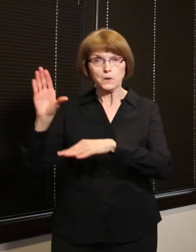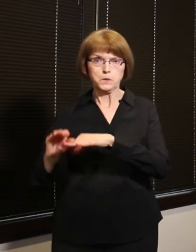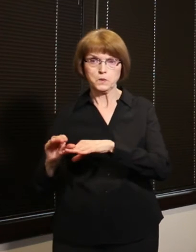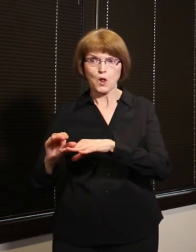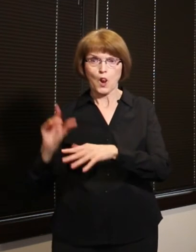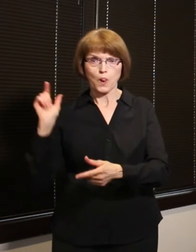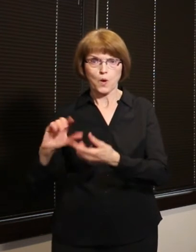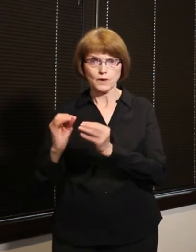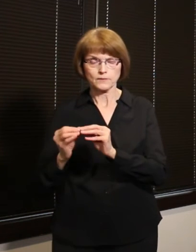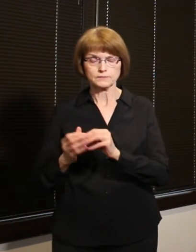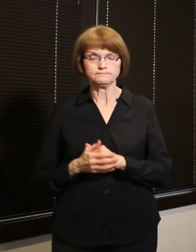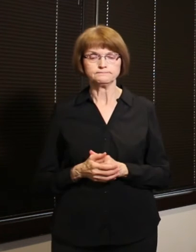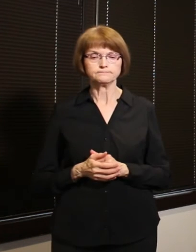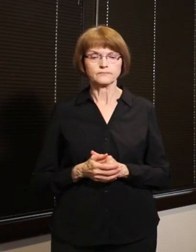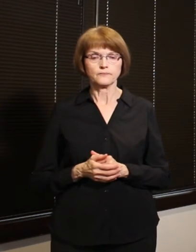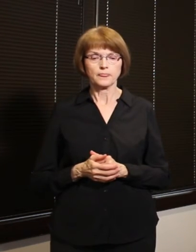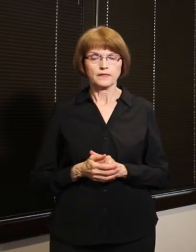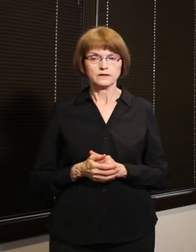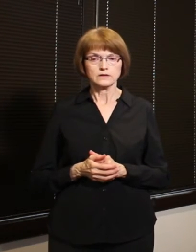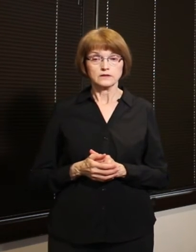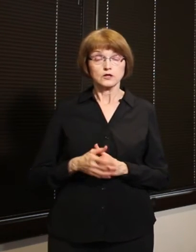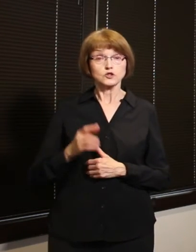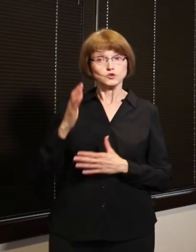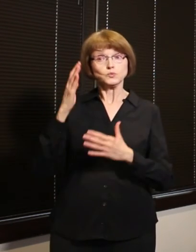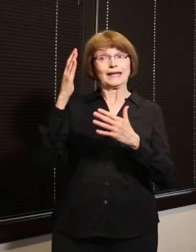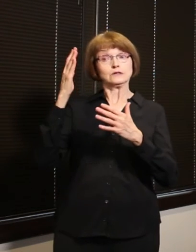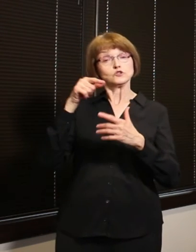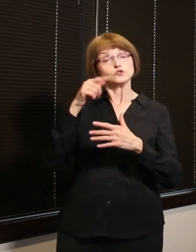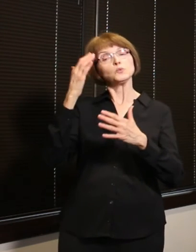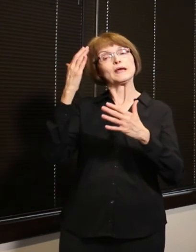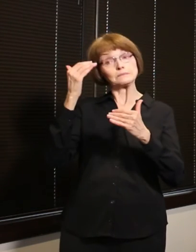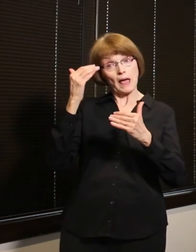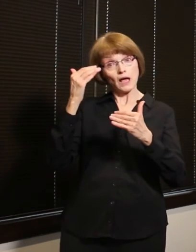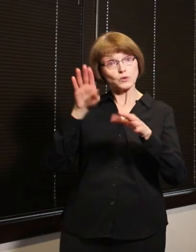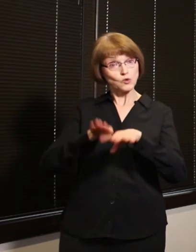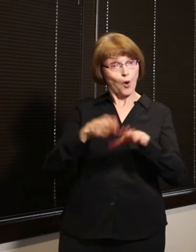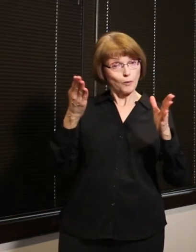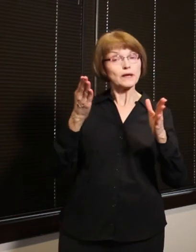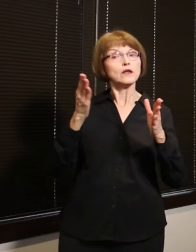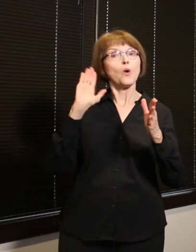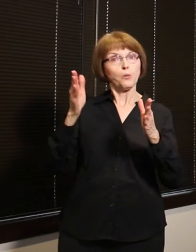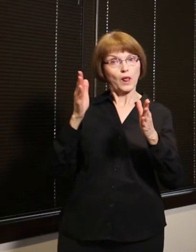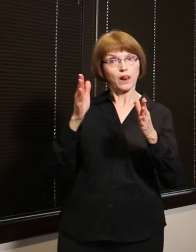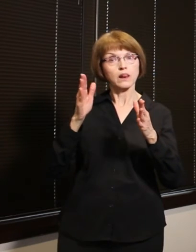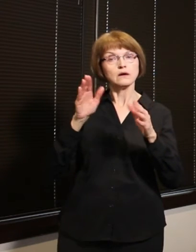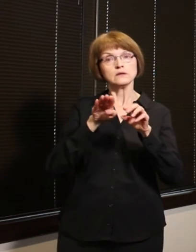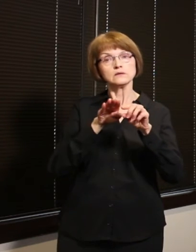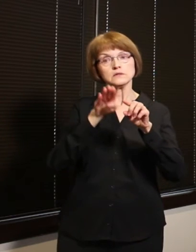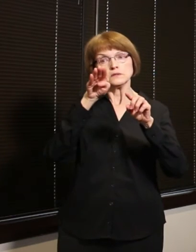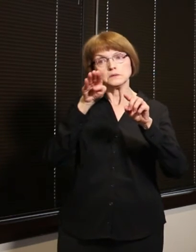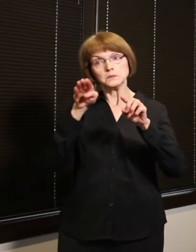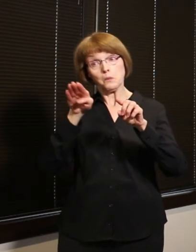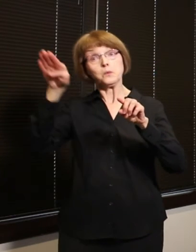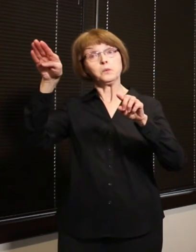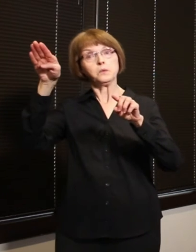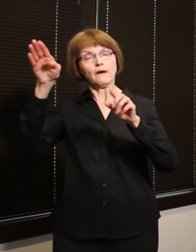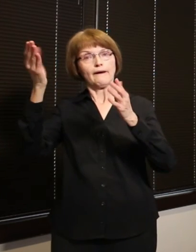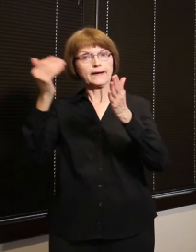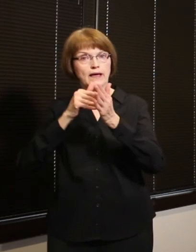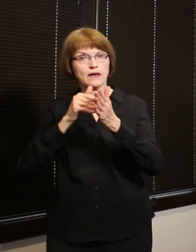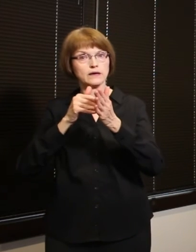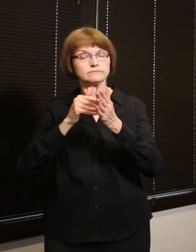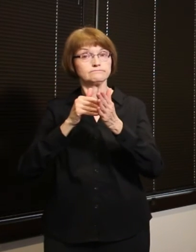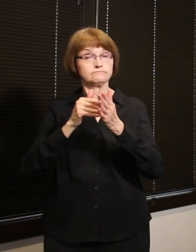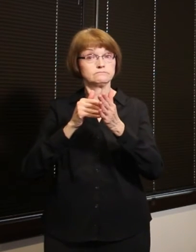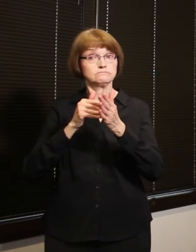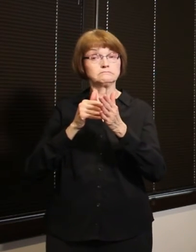Is there expected to be a second bump or a peak? And are there estimates that quantify how large that